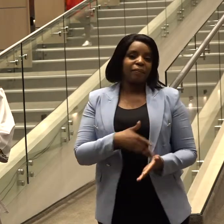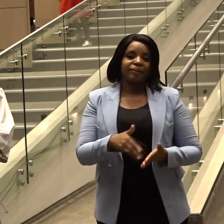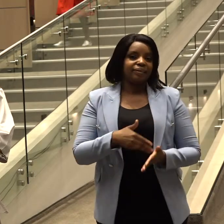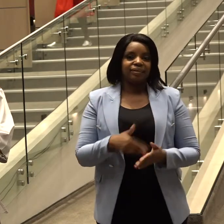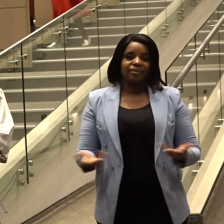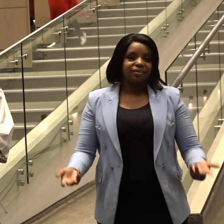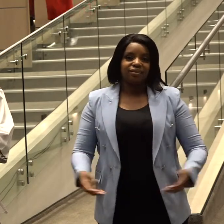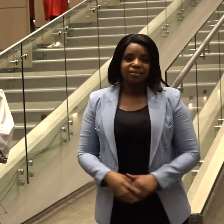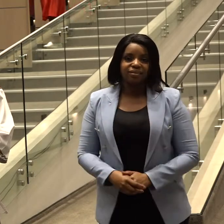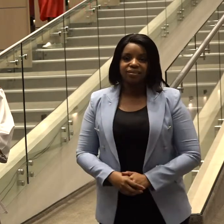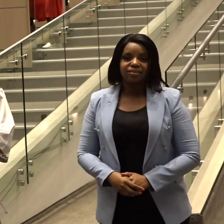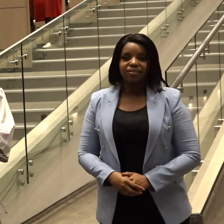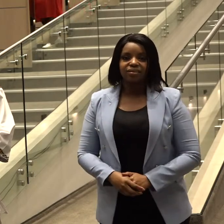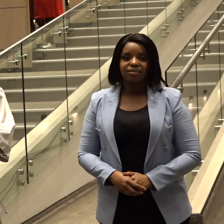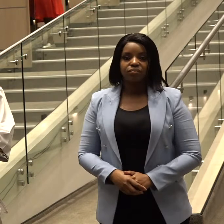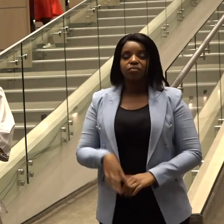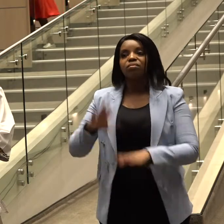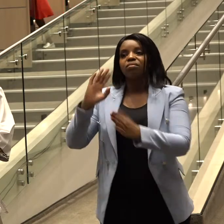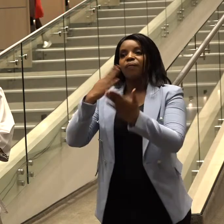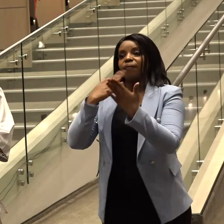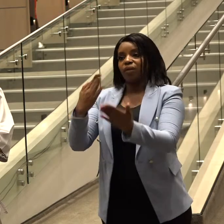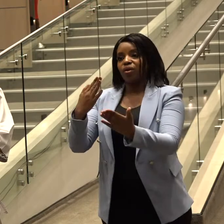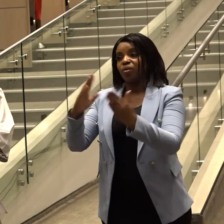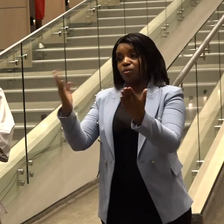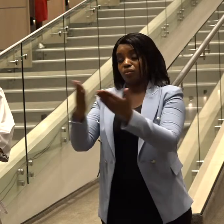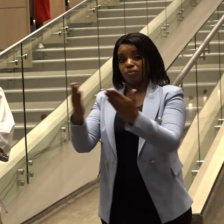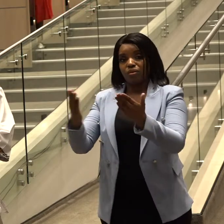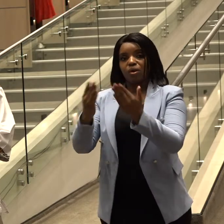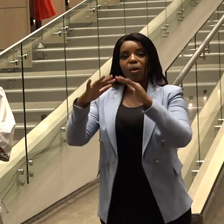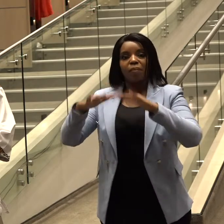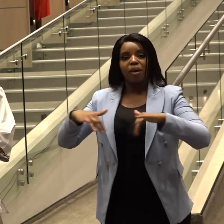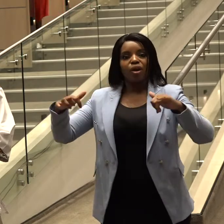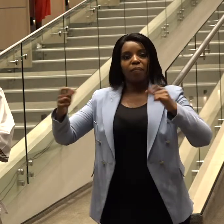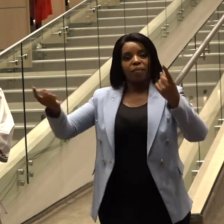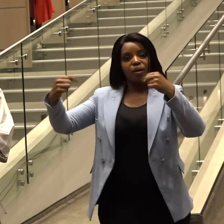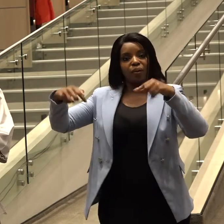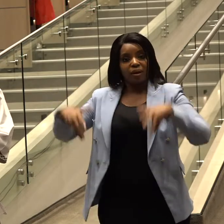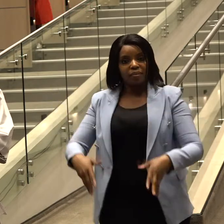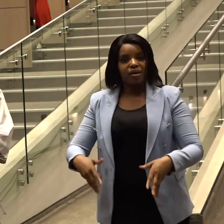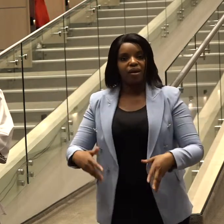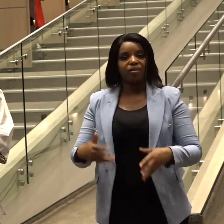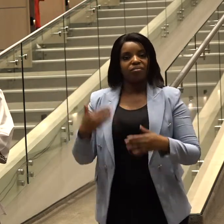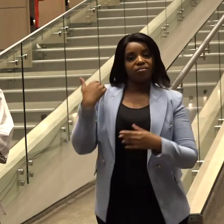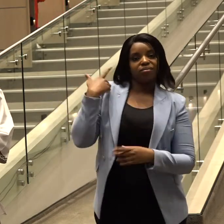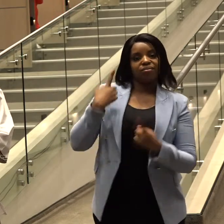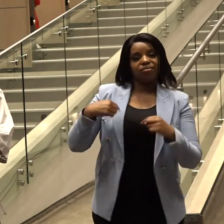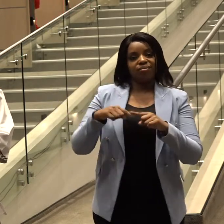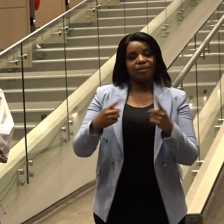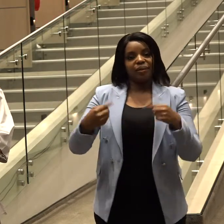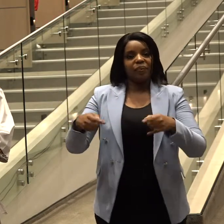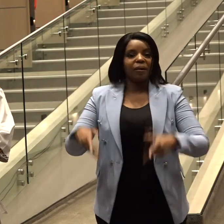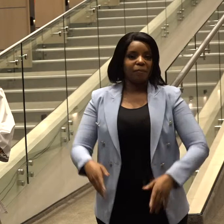thank you as Parliament to come to us and invite us in this debate